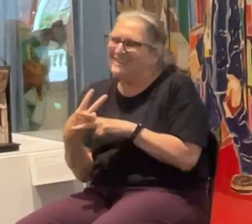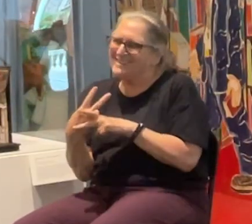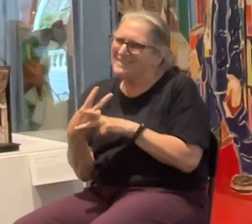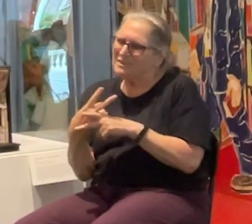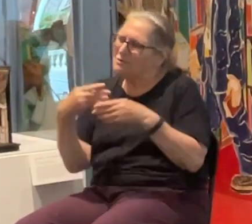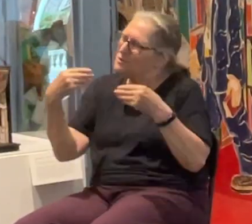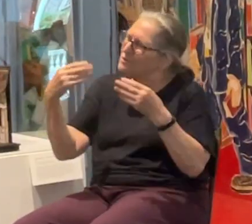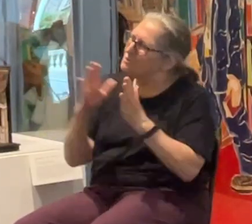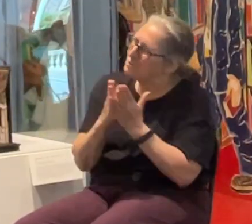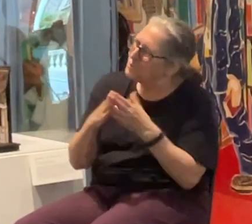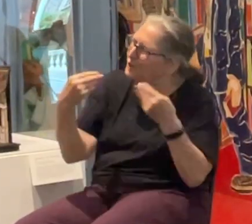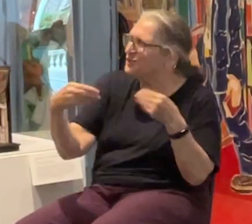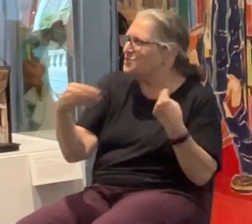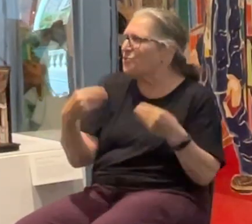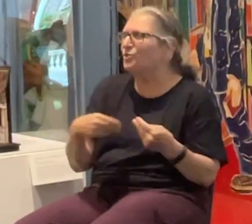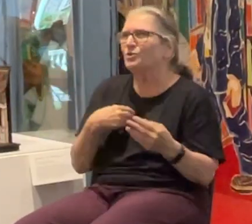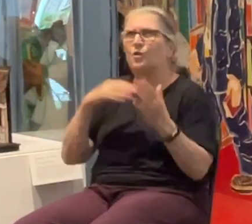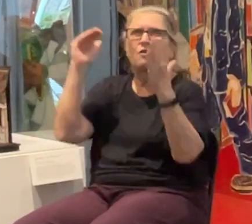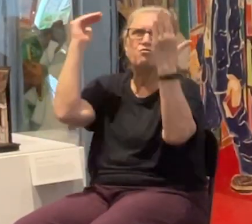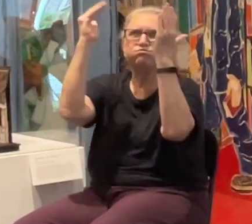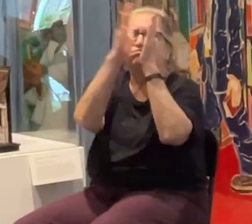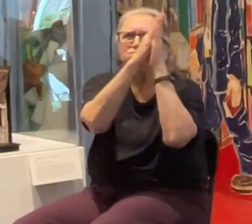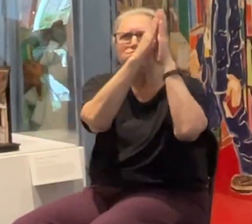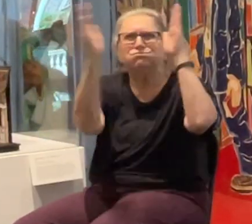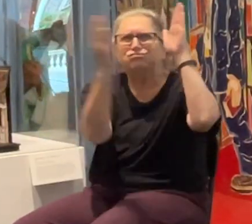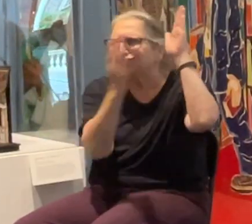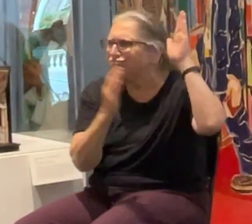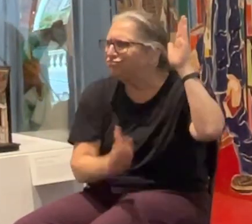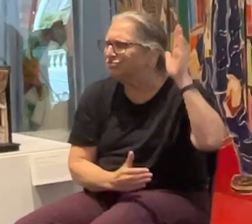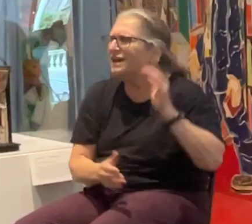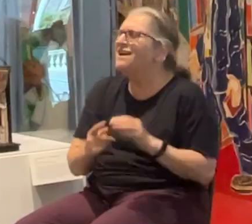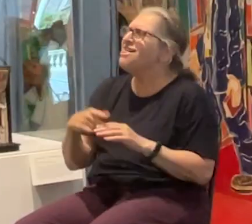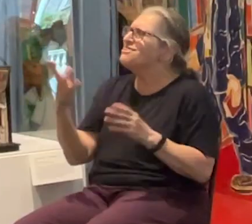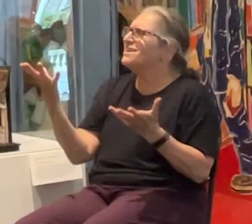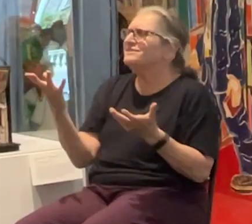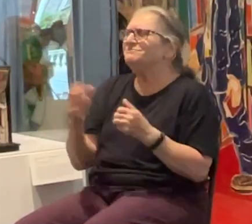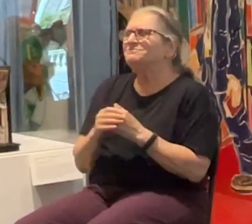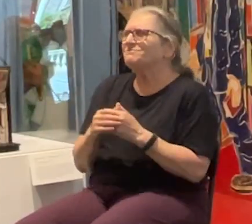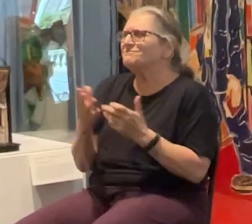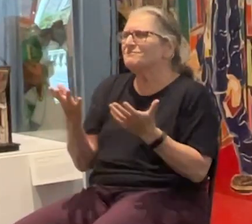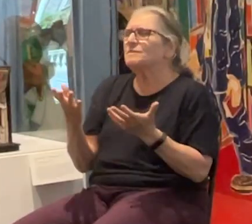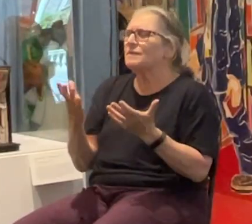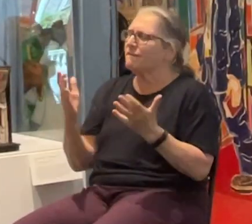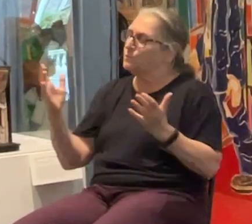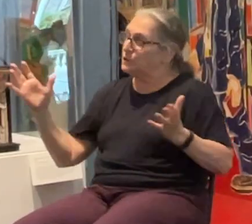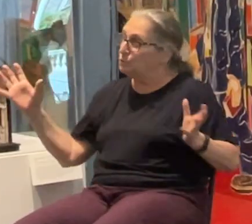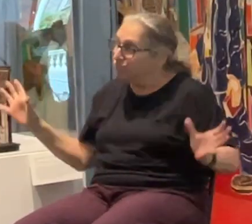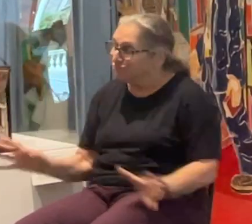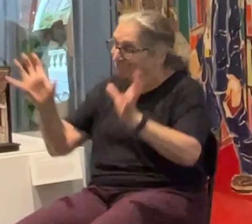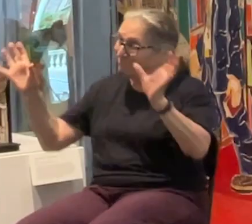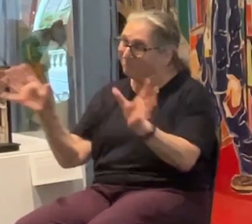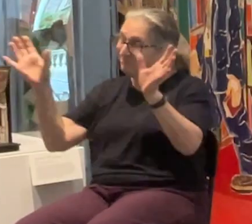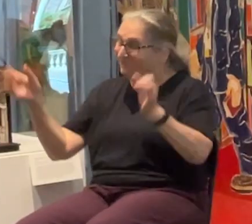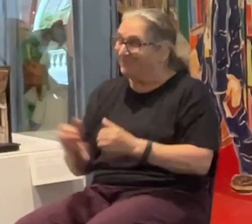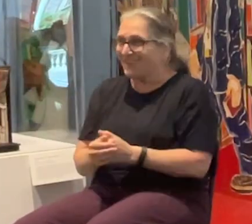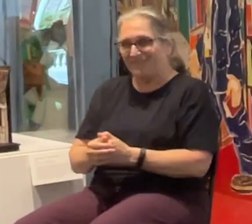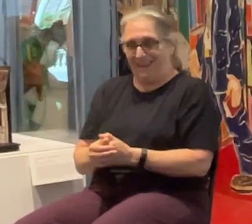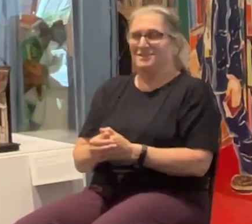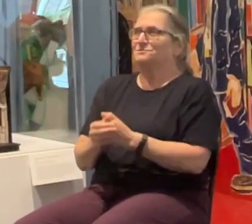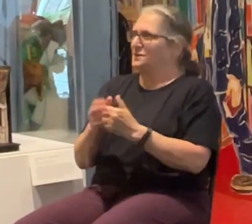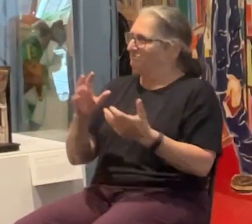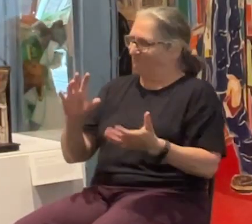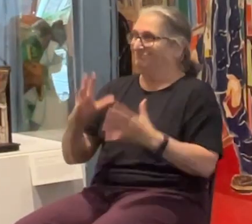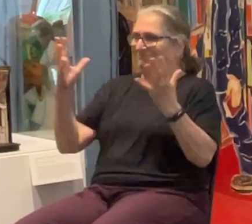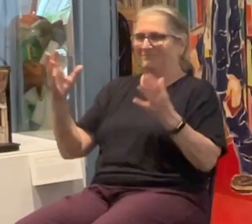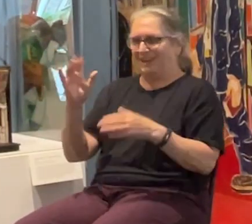a repository of books. And the kind of the bumping up of those things is what then kind of comes out of it, and that's kind